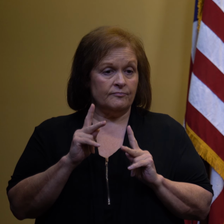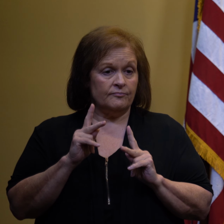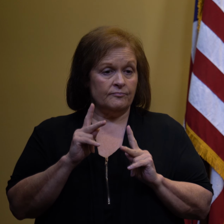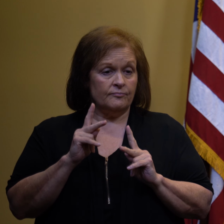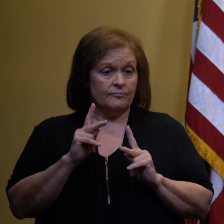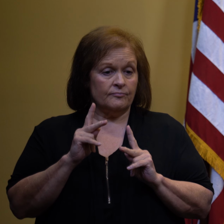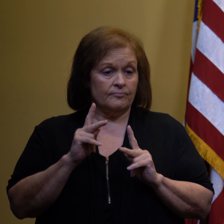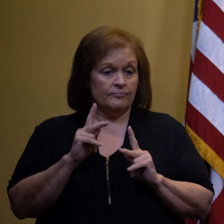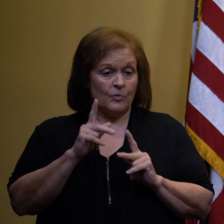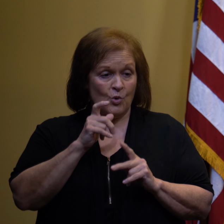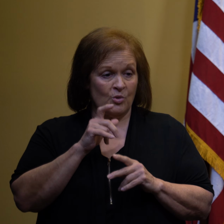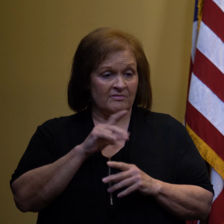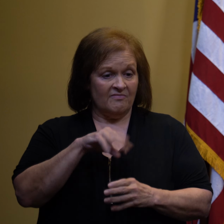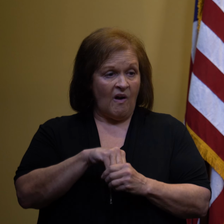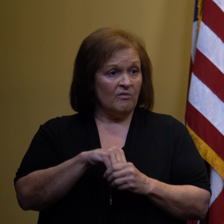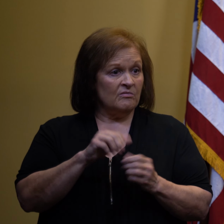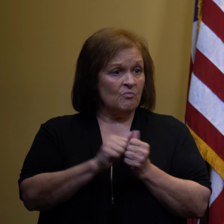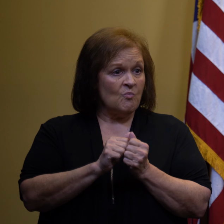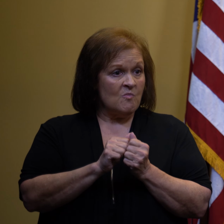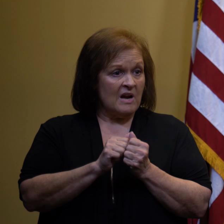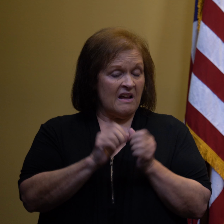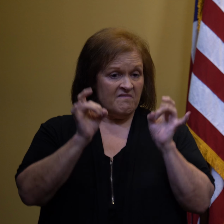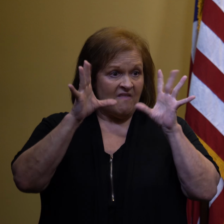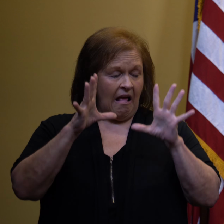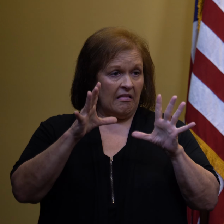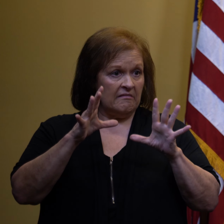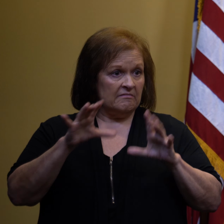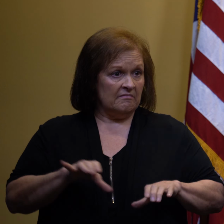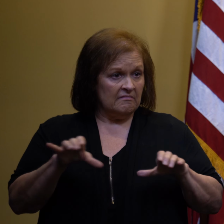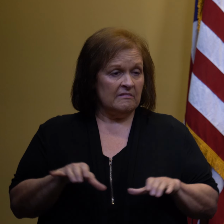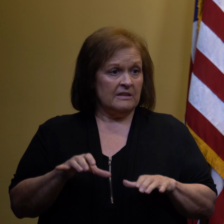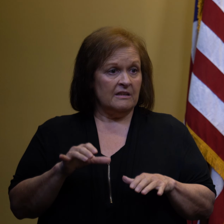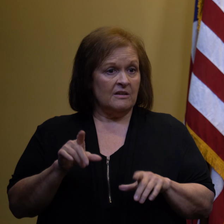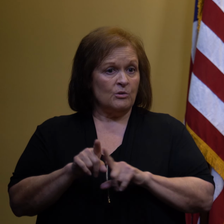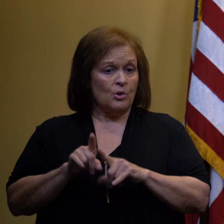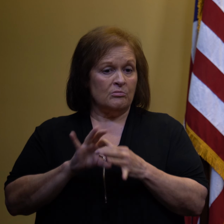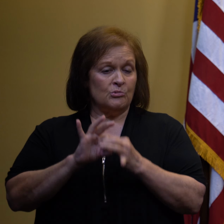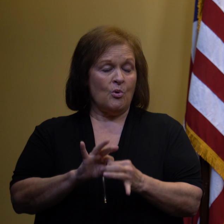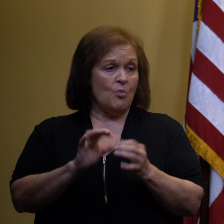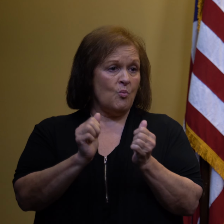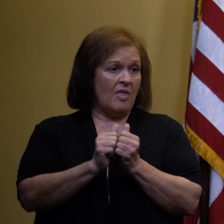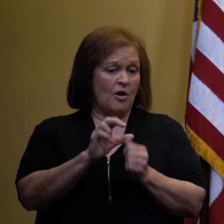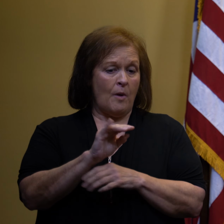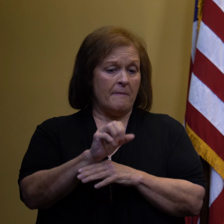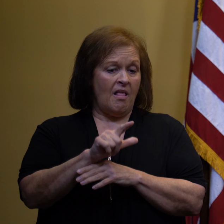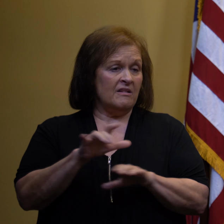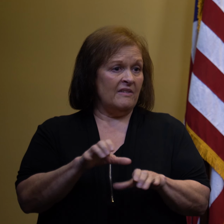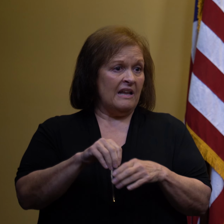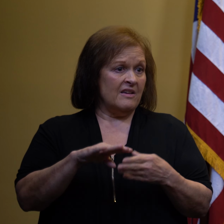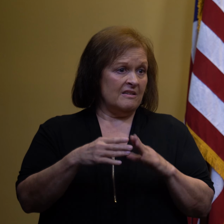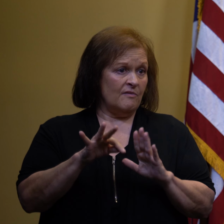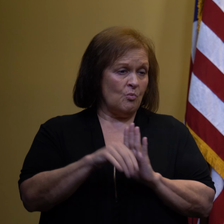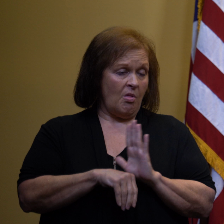in these violent acts or associated with are also associated with some criminal activity in the